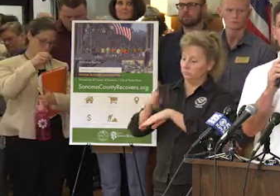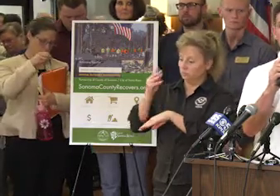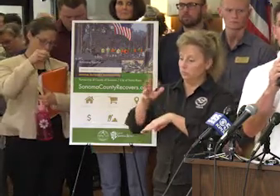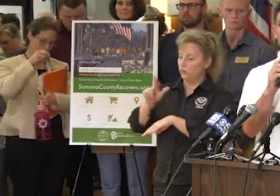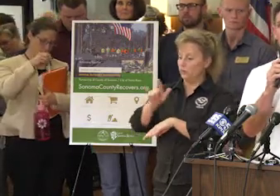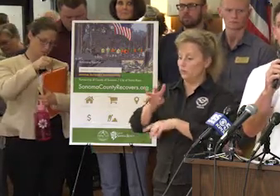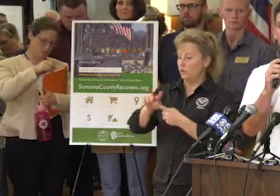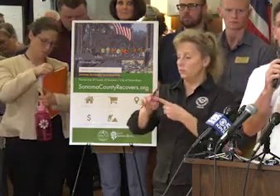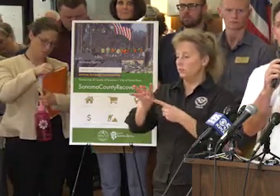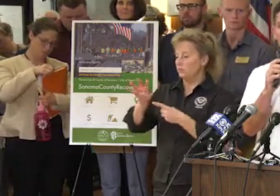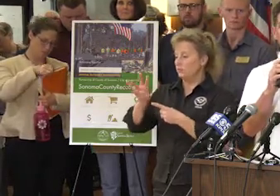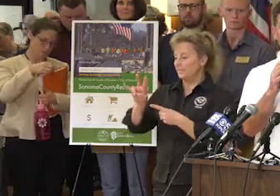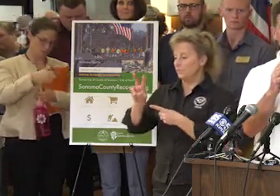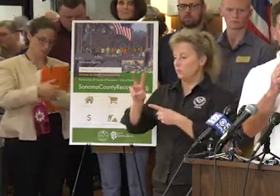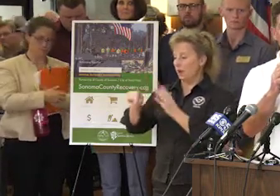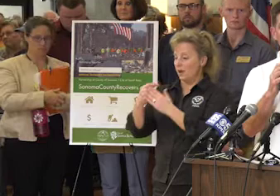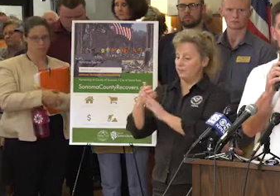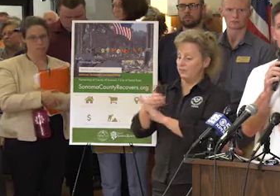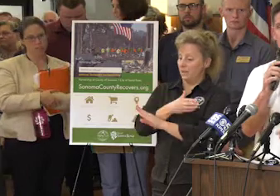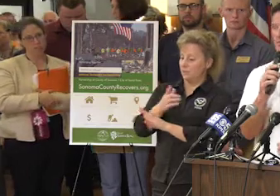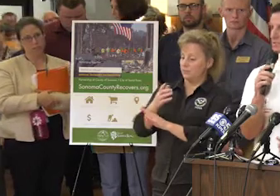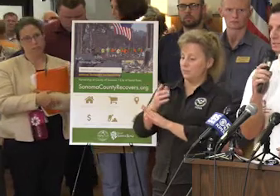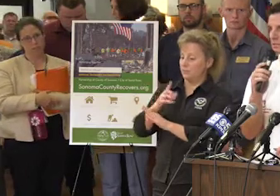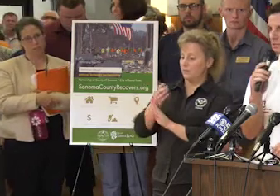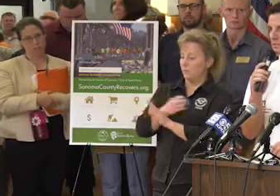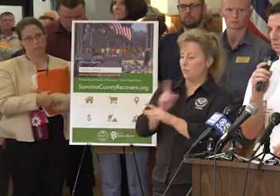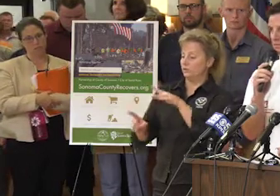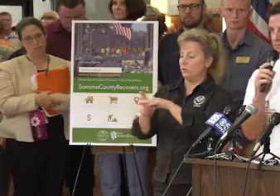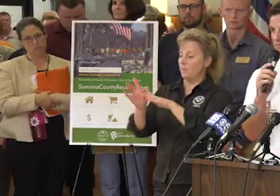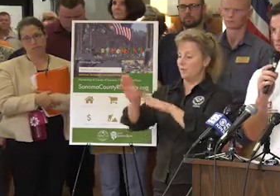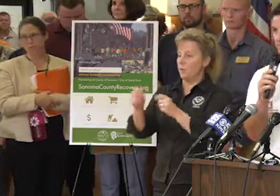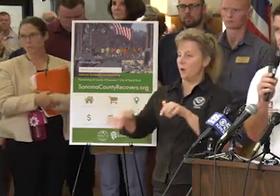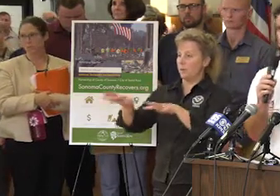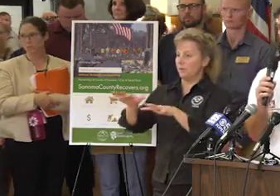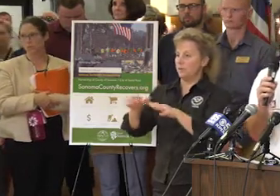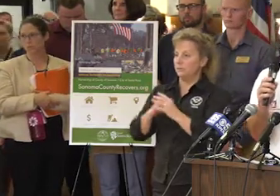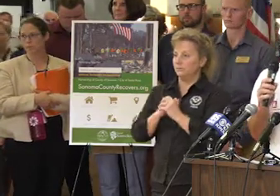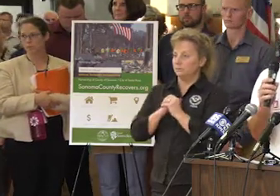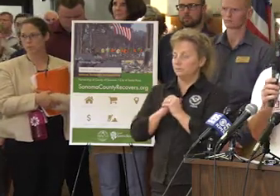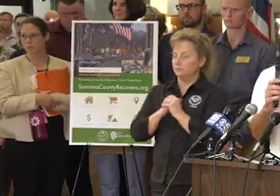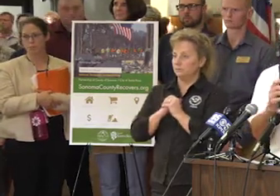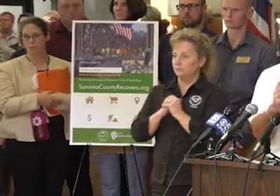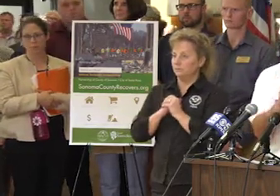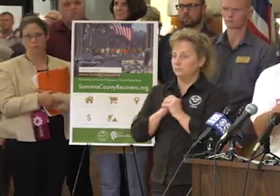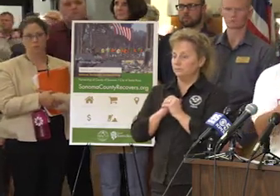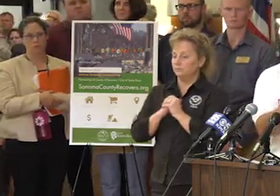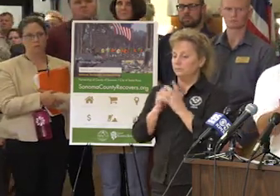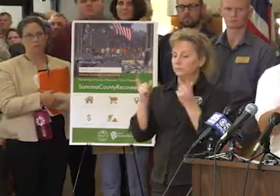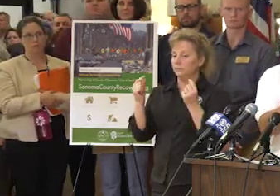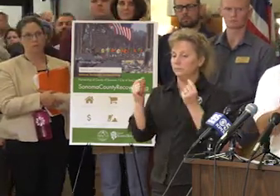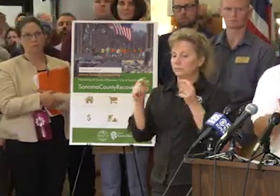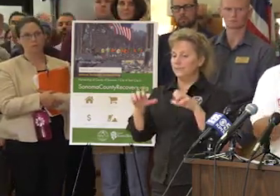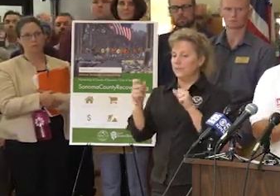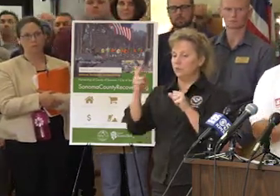in advance that we will be on their property and conducting our first initial assessments. So real quick, everybody, what we're going to do is we're going to take two questions over